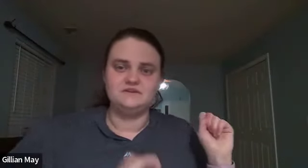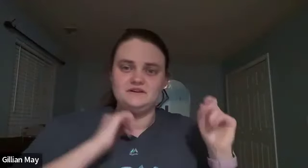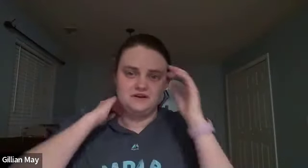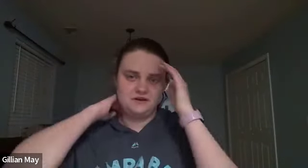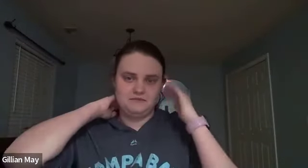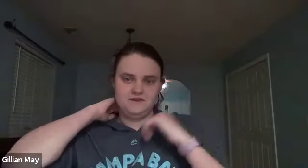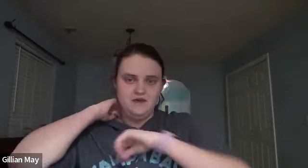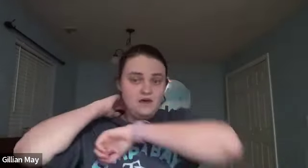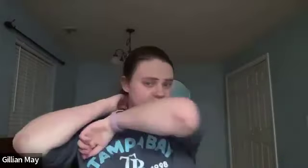Okay.